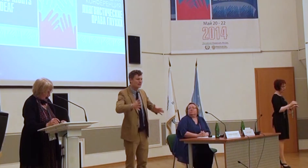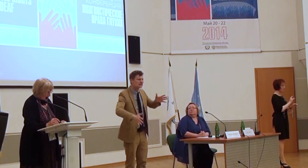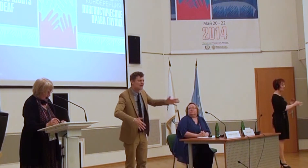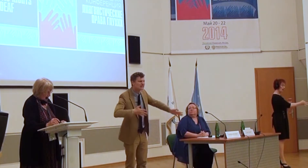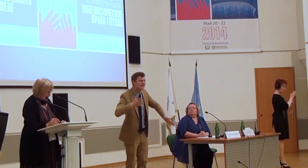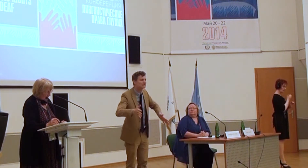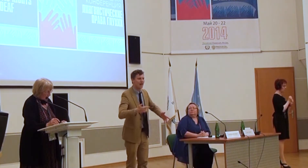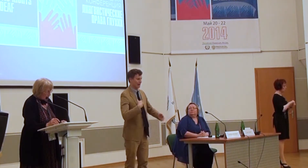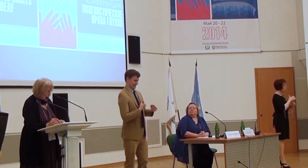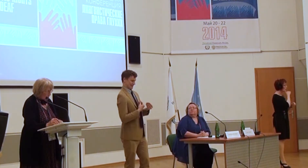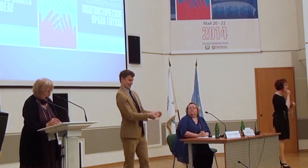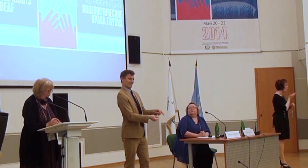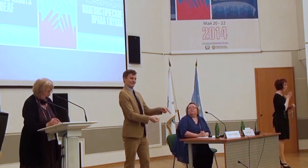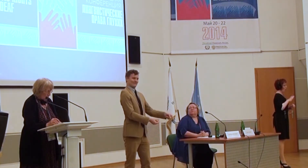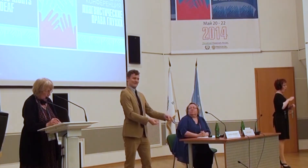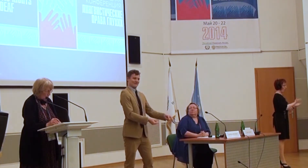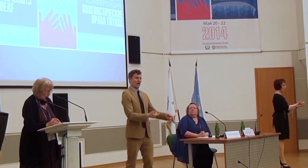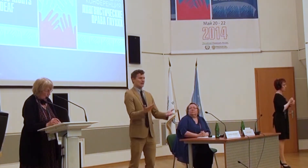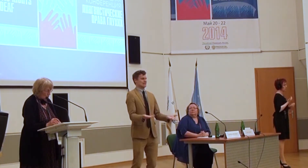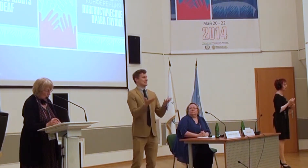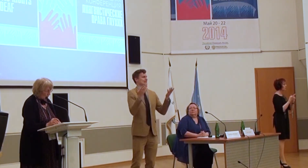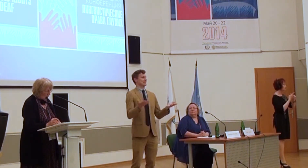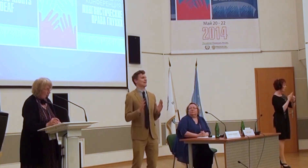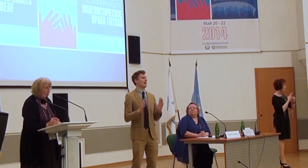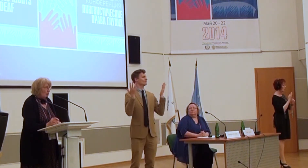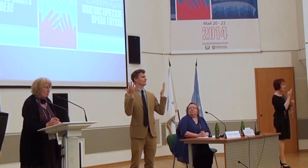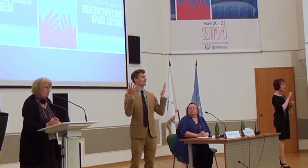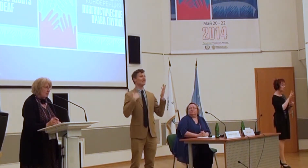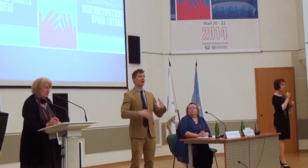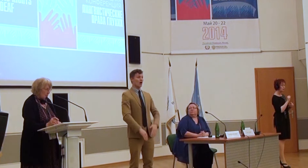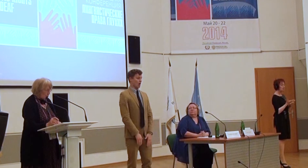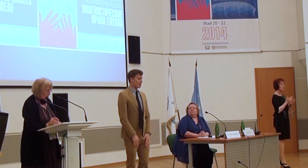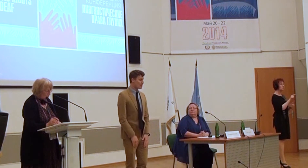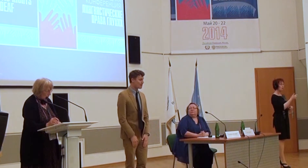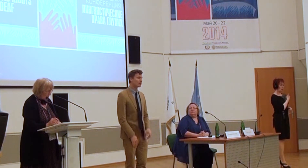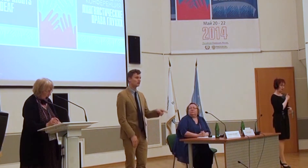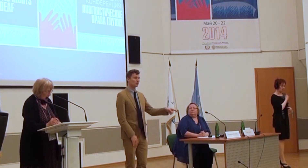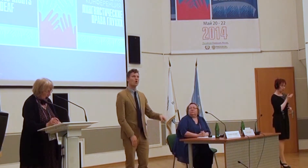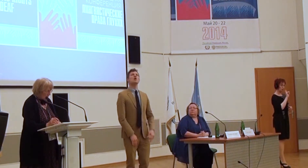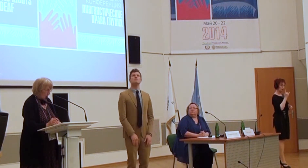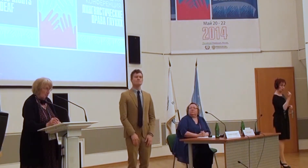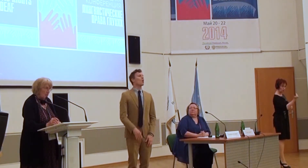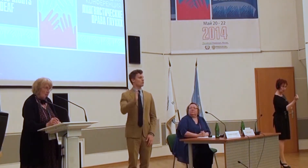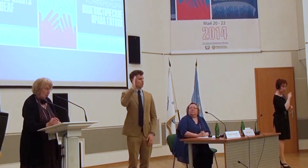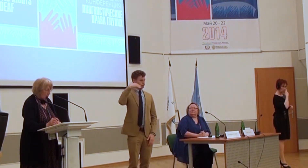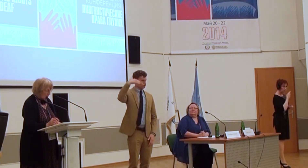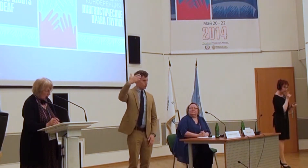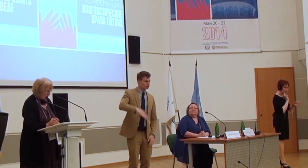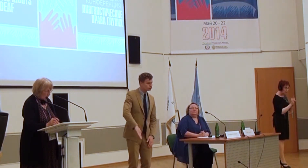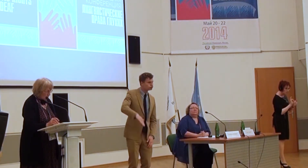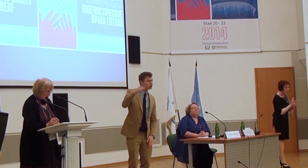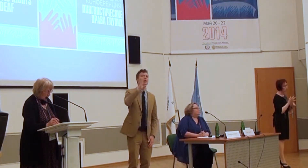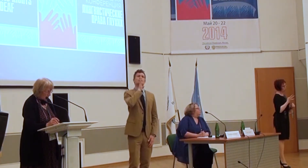second quote: if you want your child to talk in a normal way, you must speak to him as you would to any young child, not